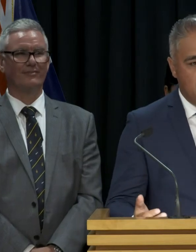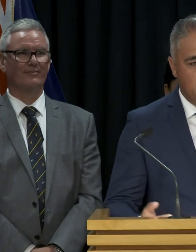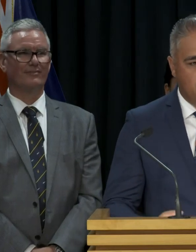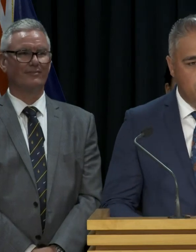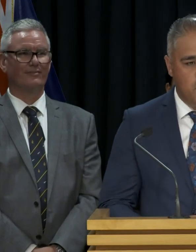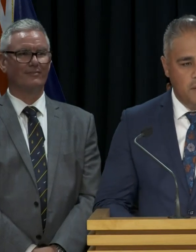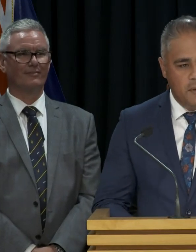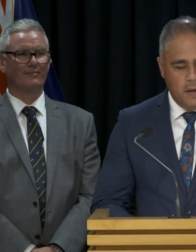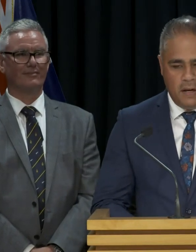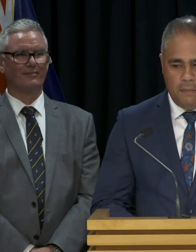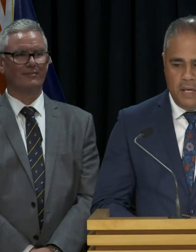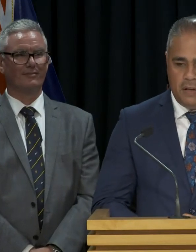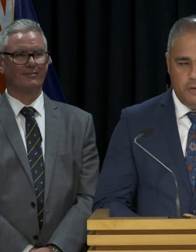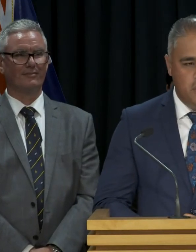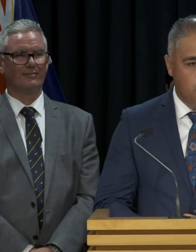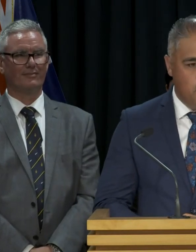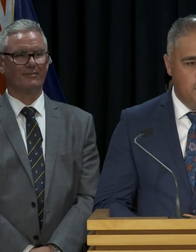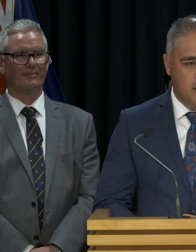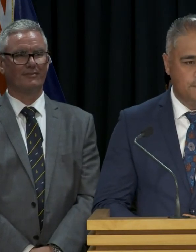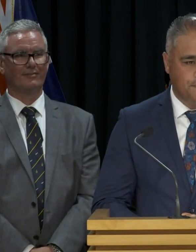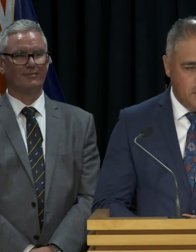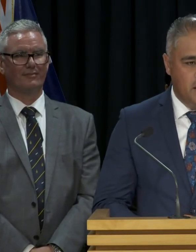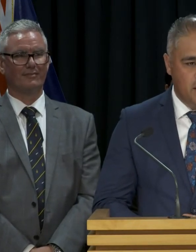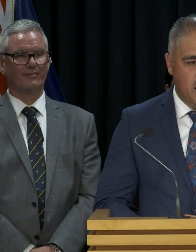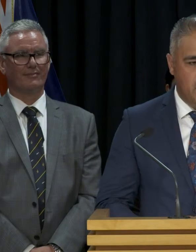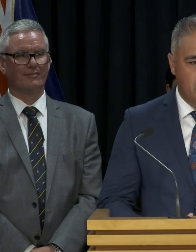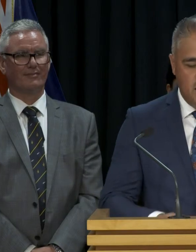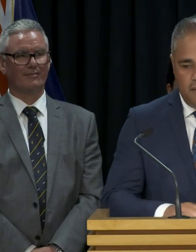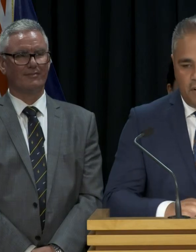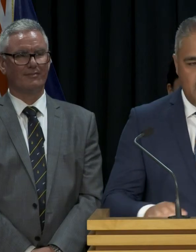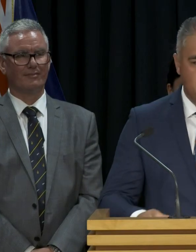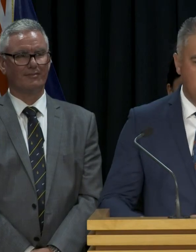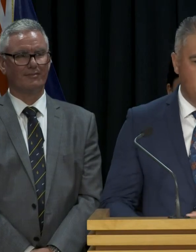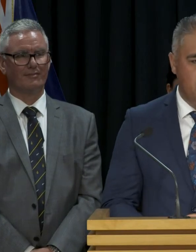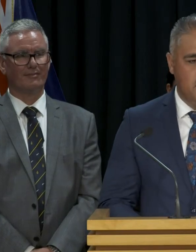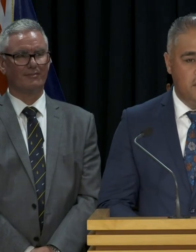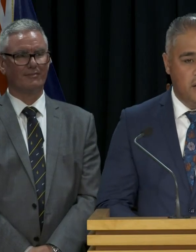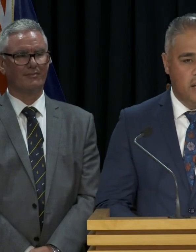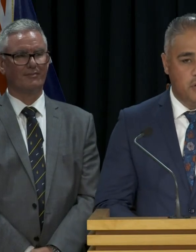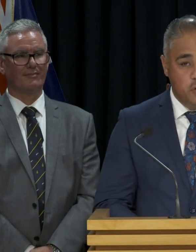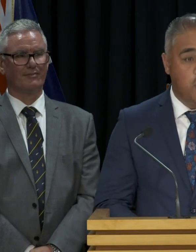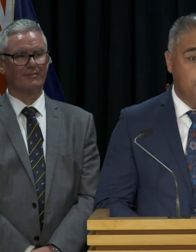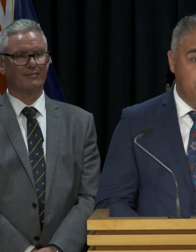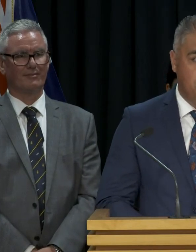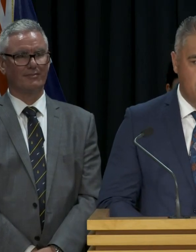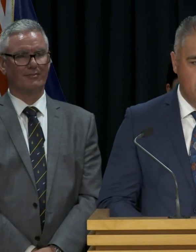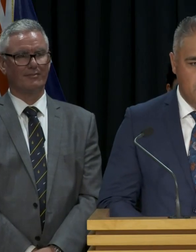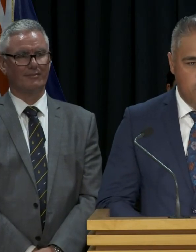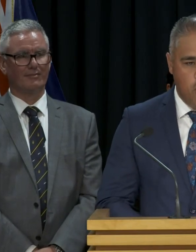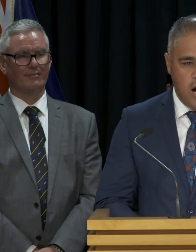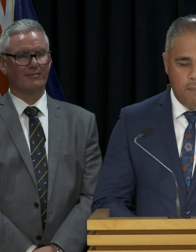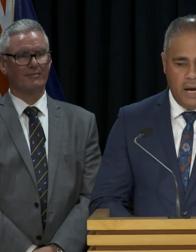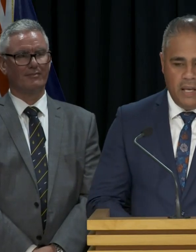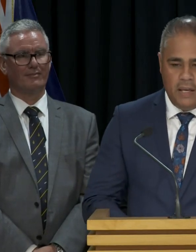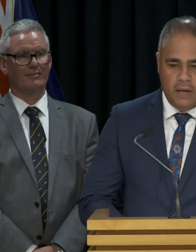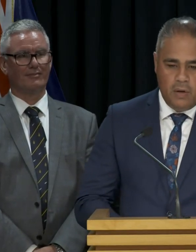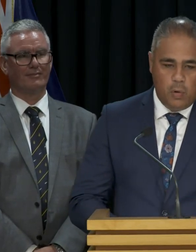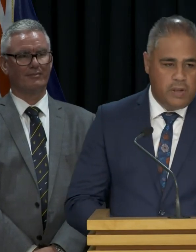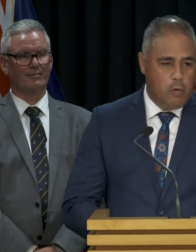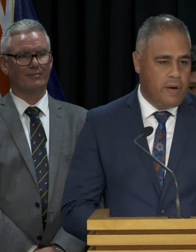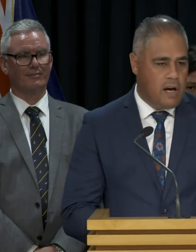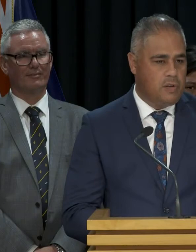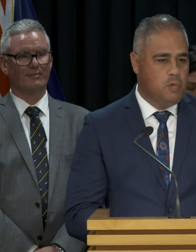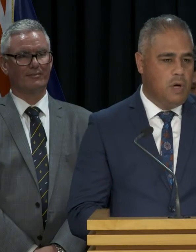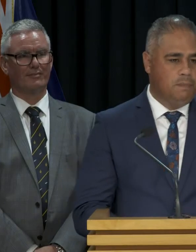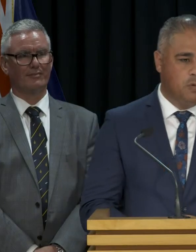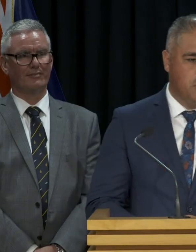I wēnei tapu ai, ka mihi atu ki a Ron Mark. Nāna I whakarite ai te tūā papa mo ngā mahi o